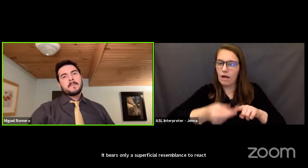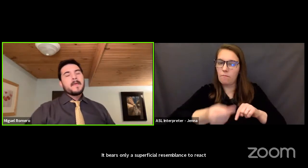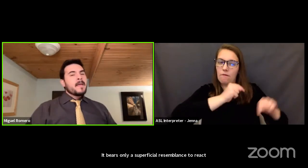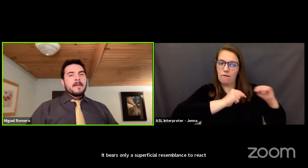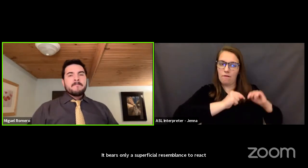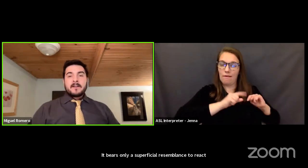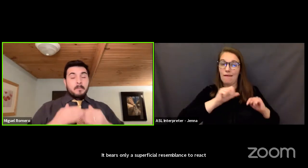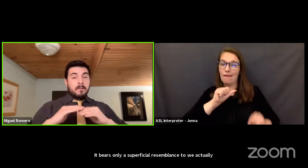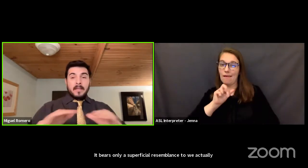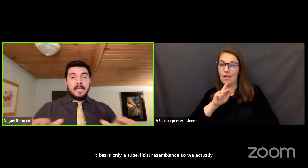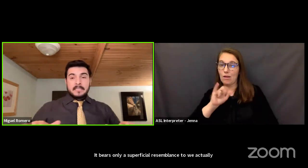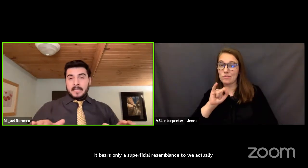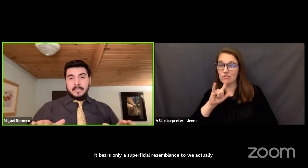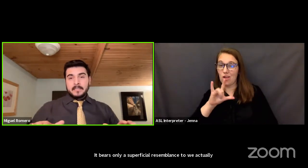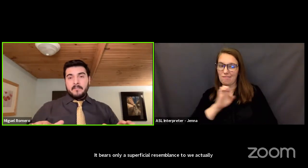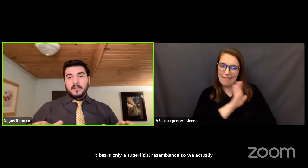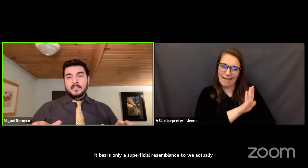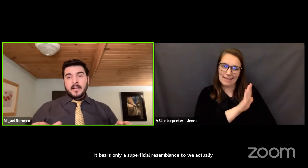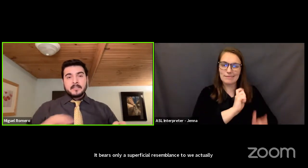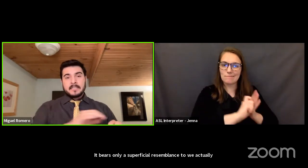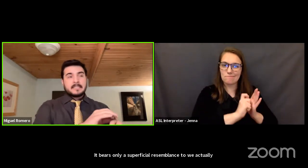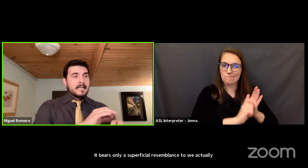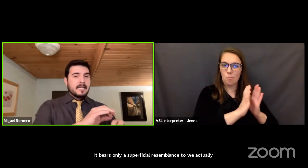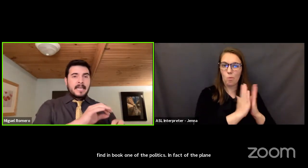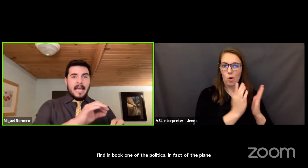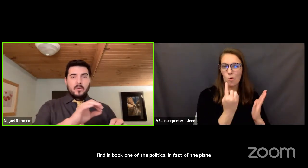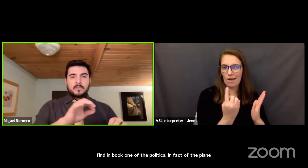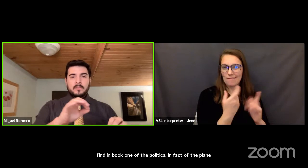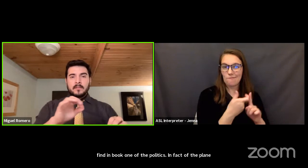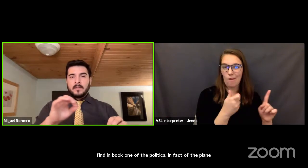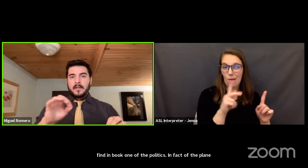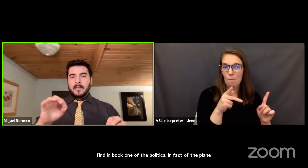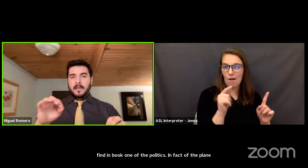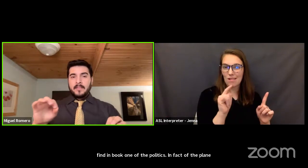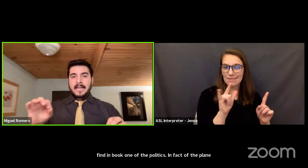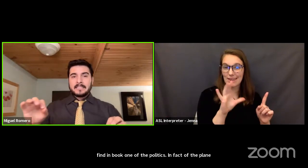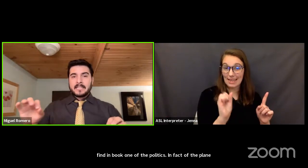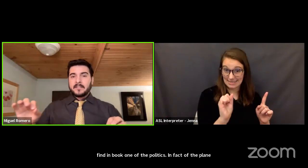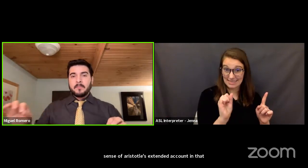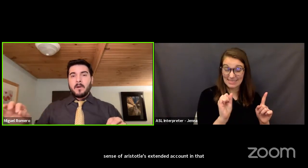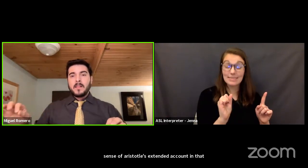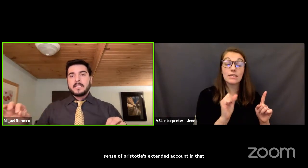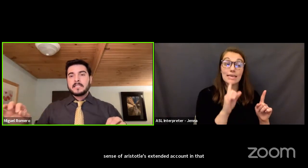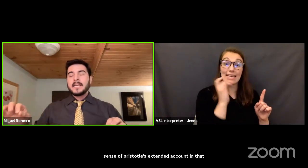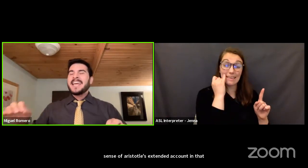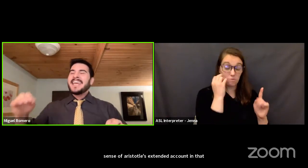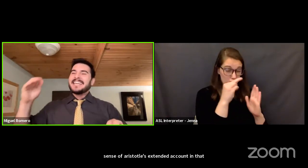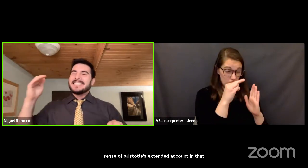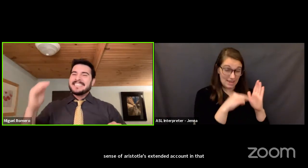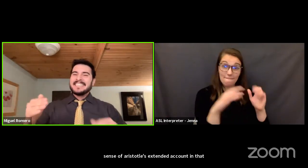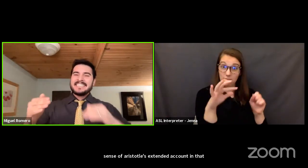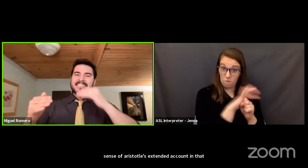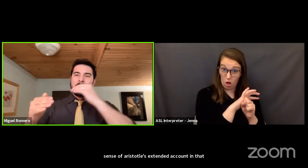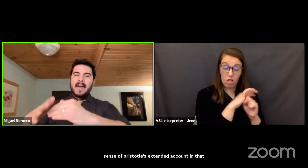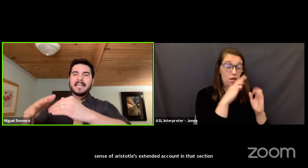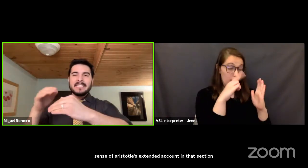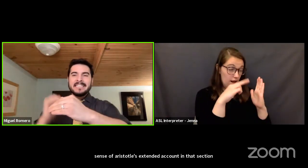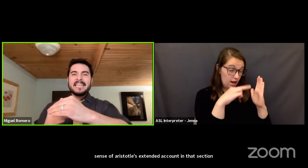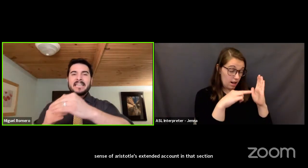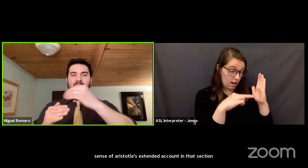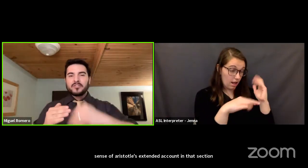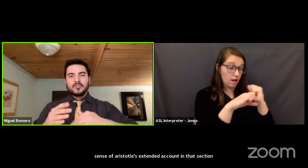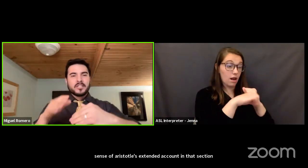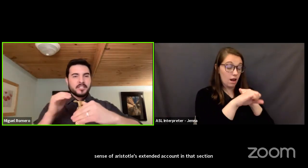Politics. In fact, the plain sense of Aristotle's extended account in that section of the Politics is a